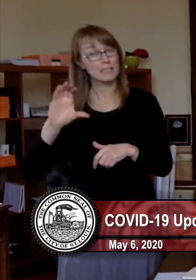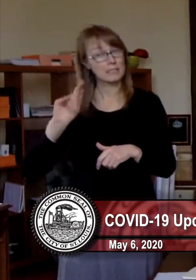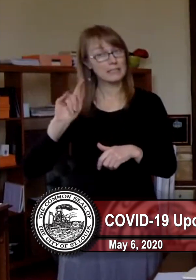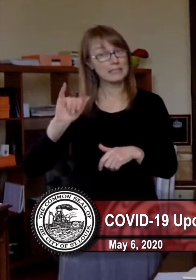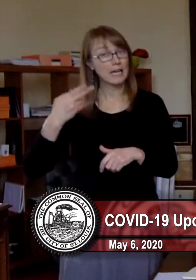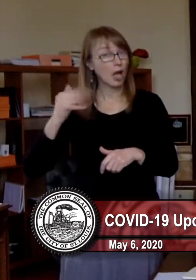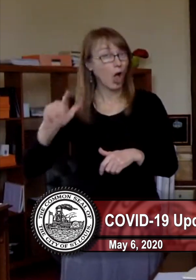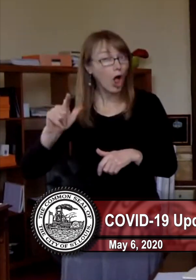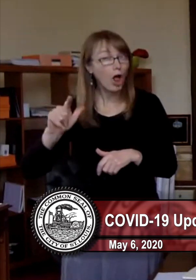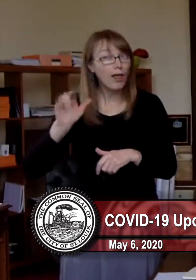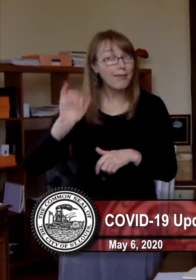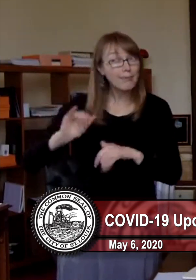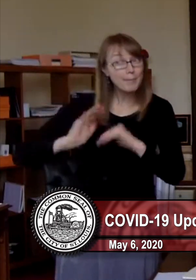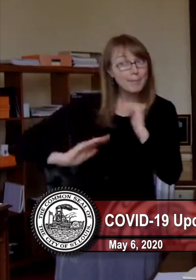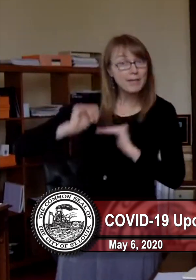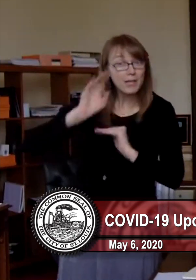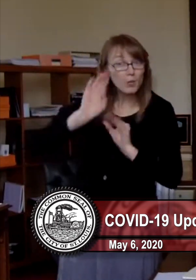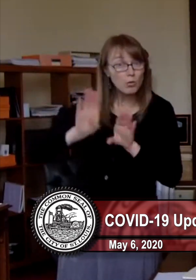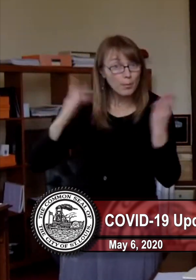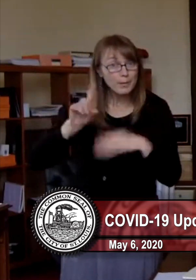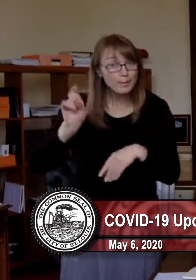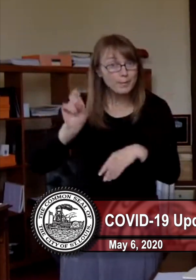That's unclear. I think